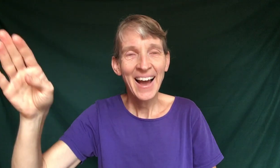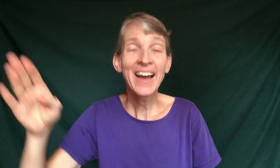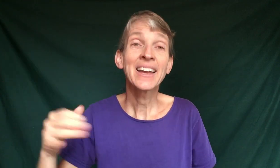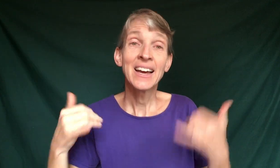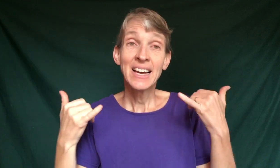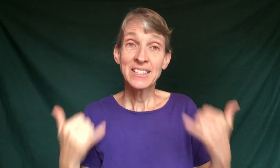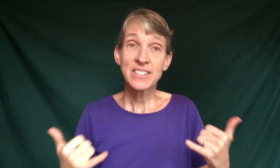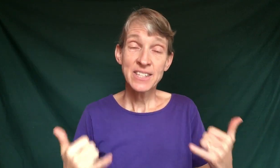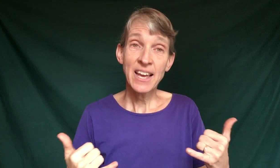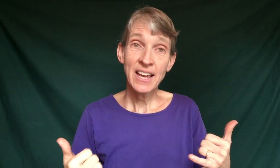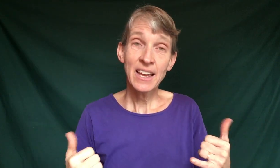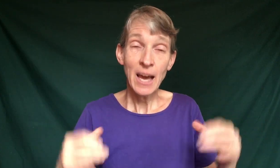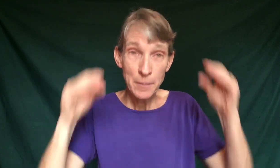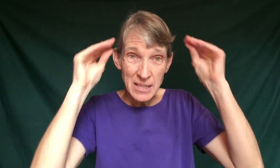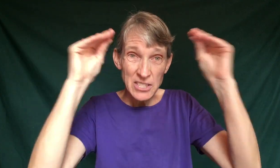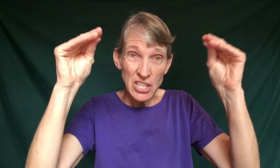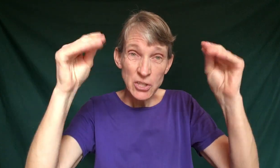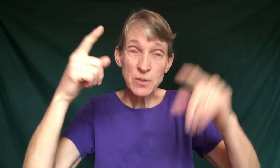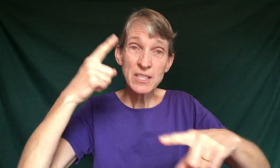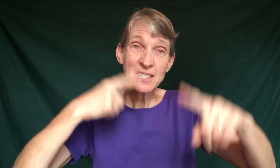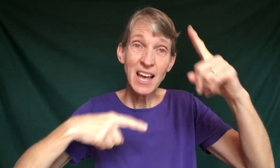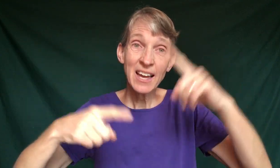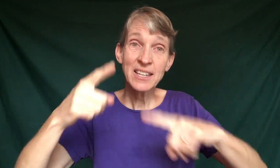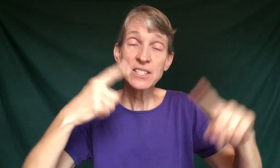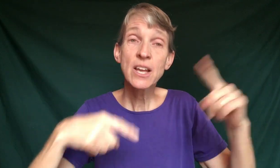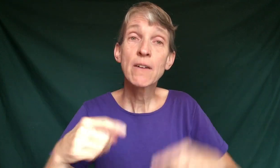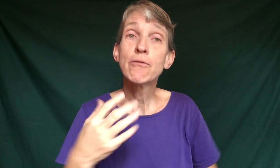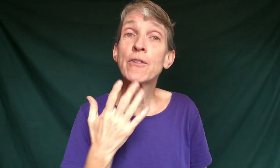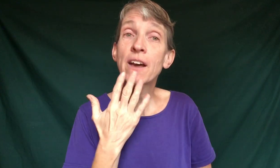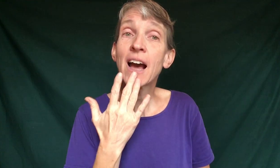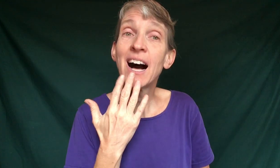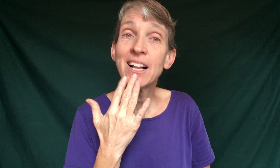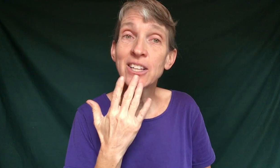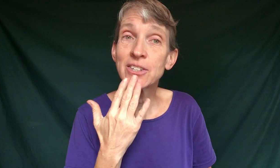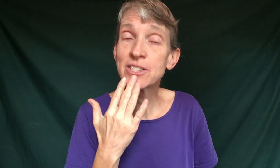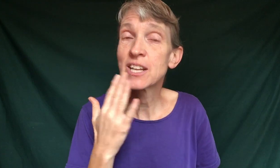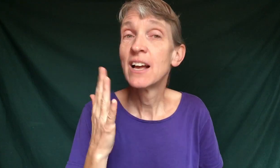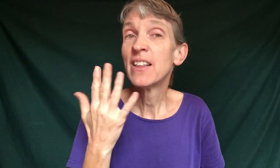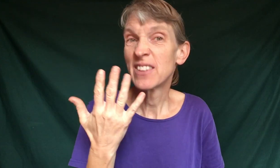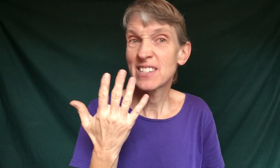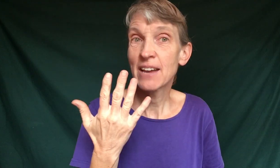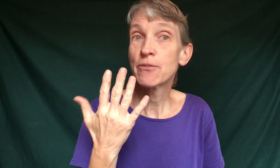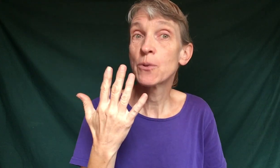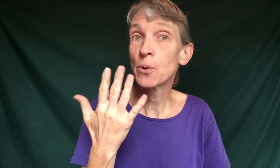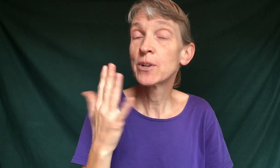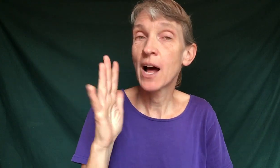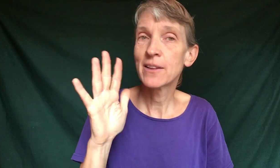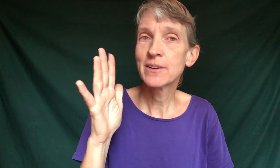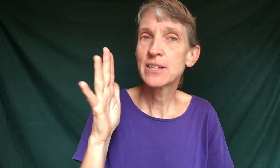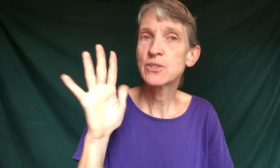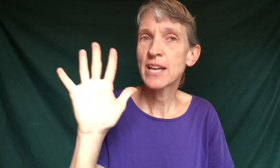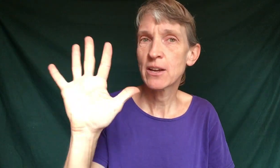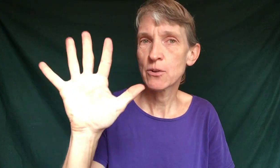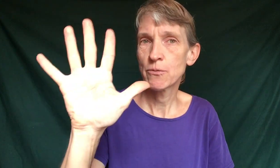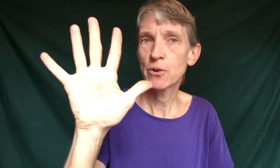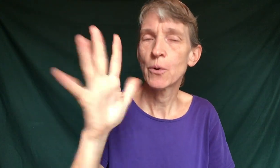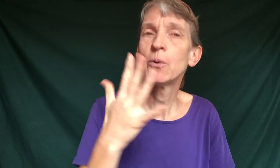Hi, today I'm going to teach you the signs for the colors. The sign for the word color is you take your whole